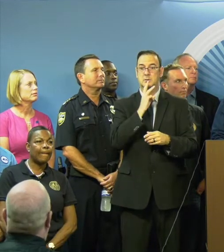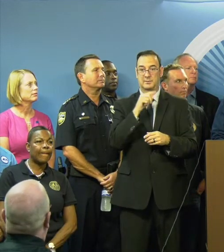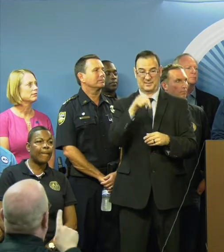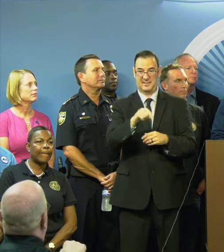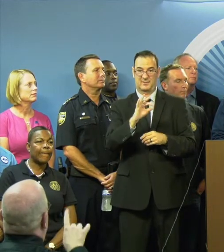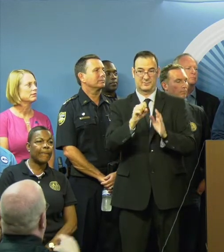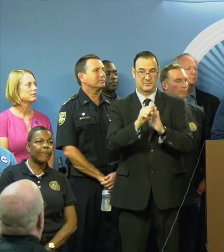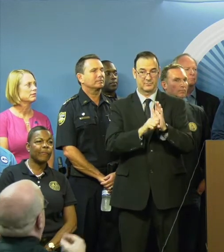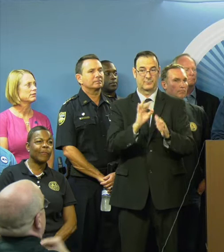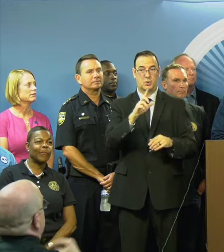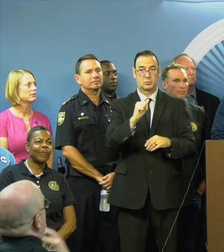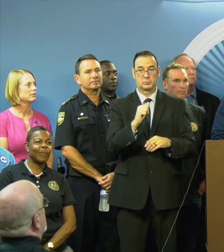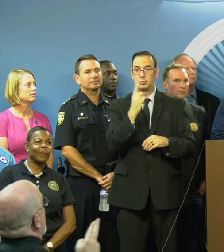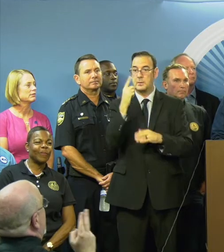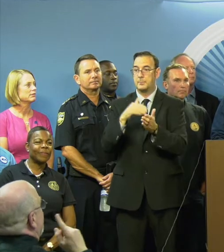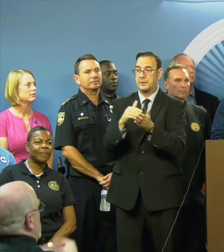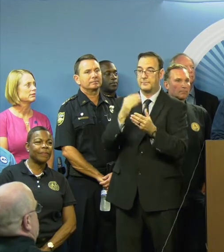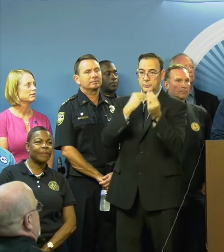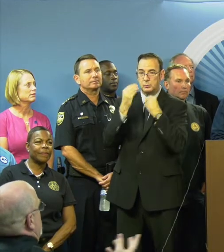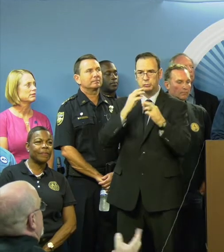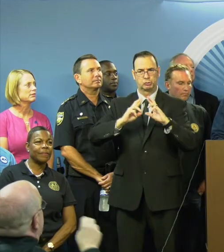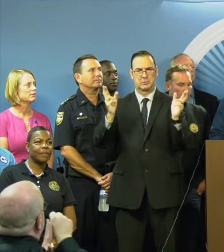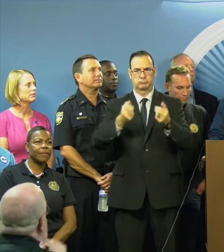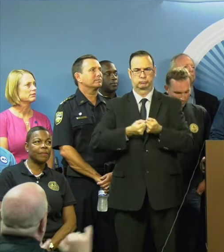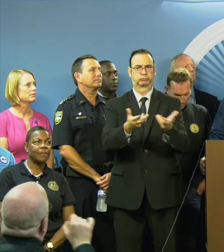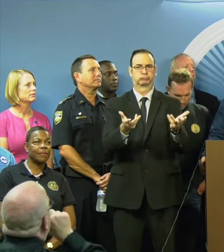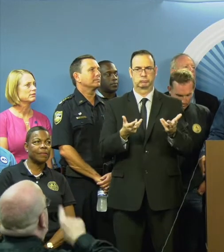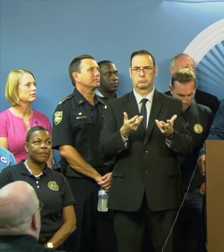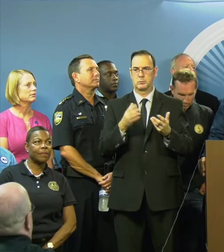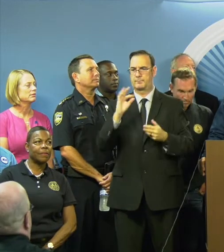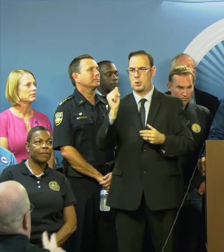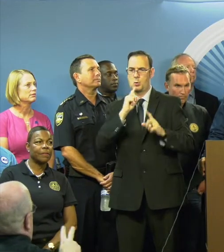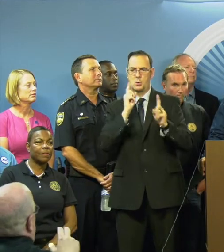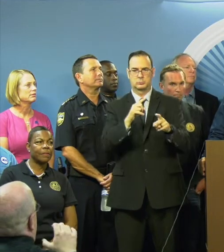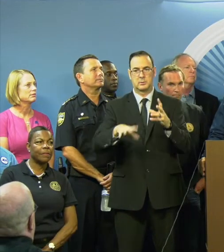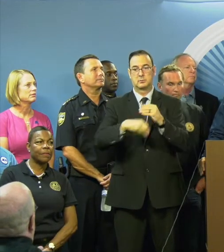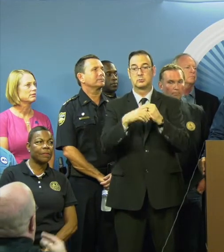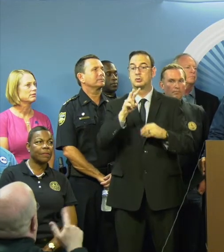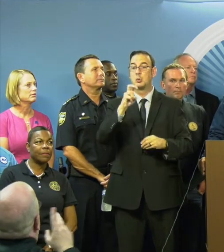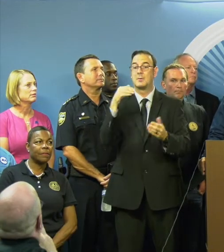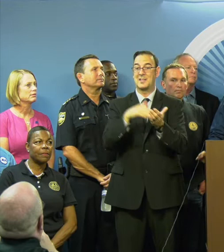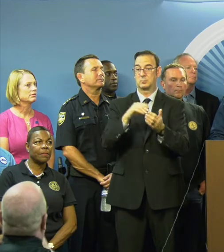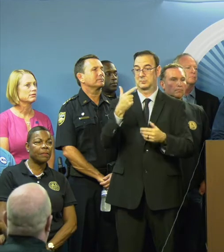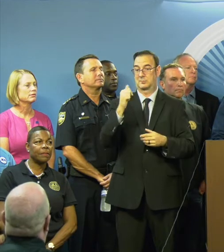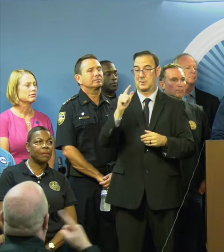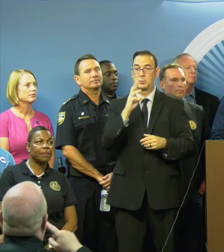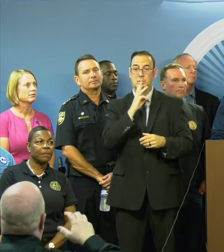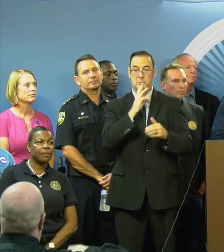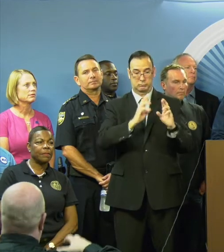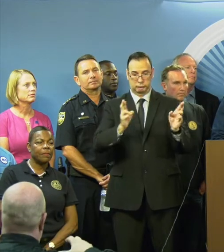1.8 million meals ready for distribution. States also ordered an additional 200,000 gallons of water in preparation for the